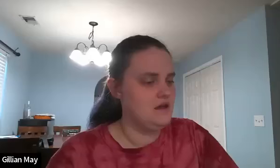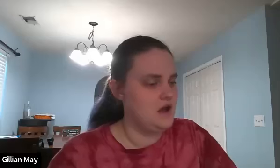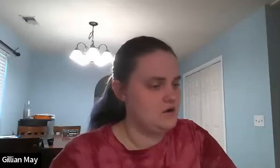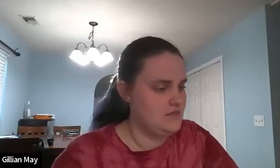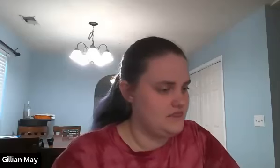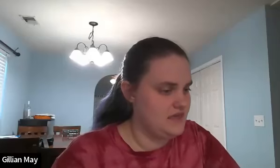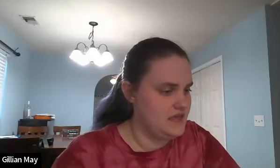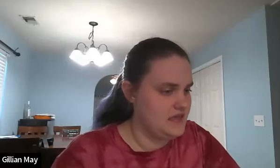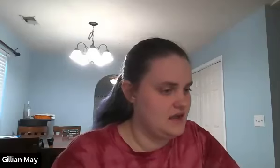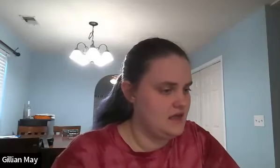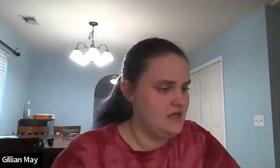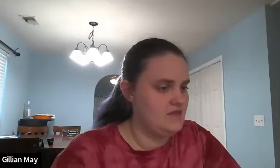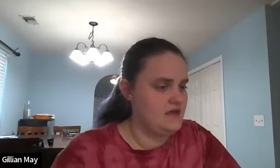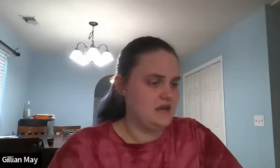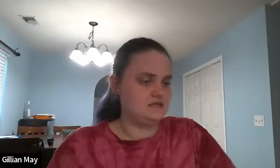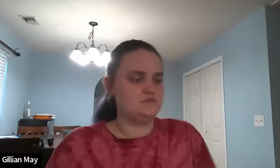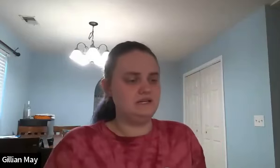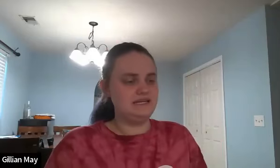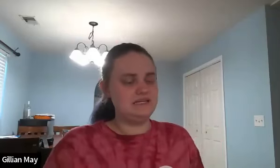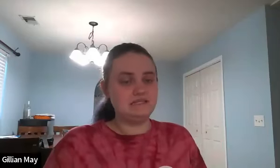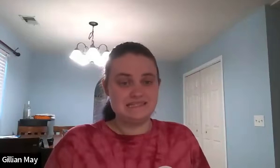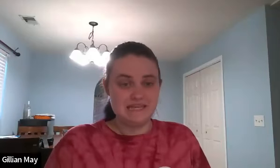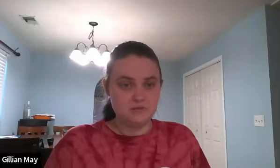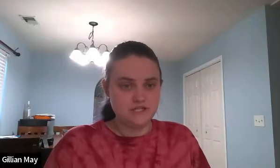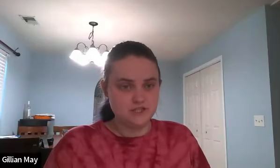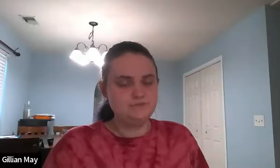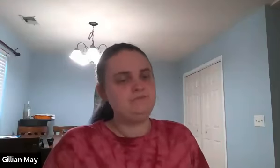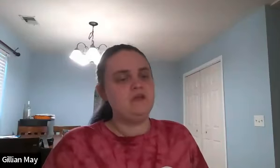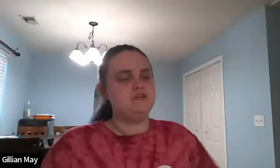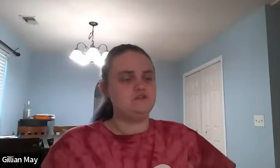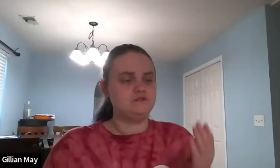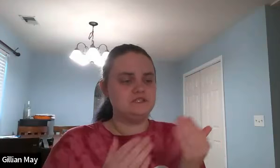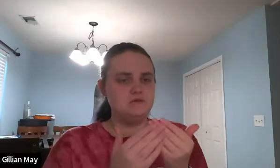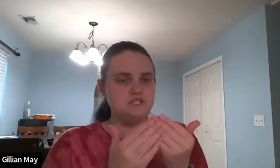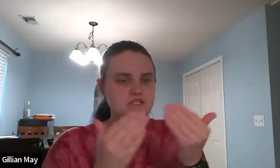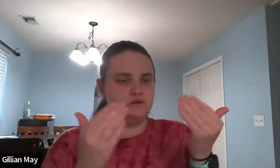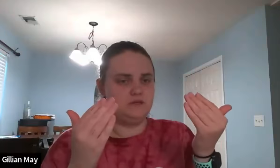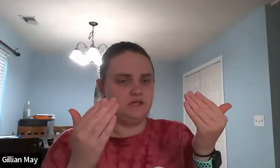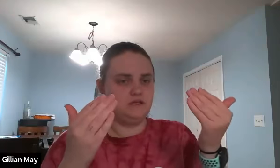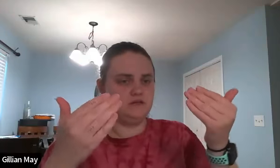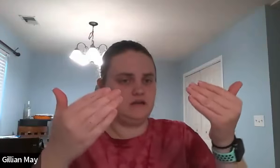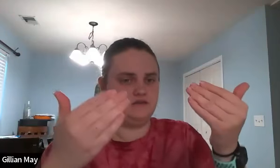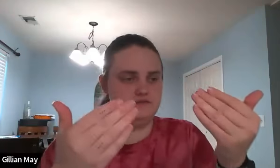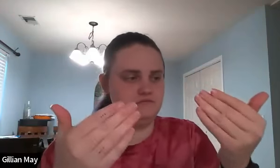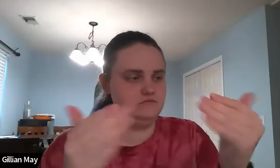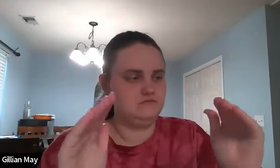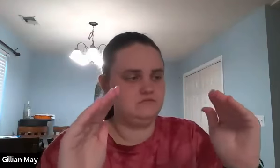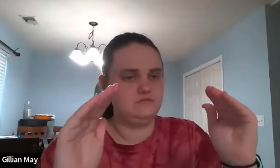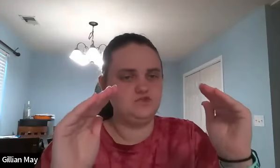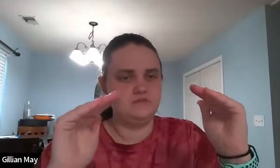All right, then the next one is sandwich. So for sandwich, it's going to be, you're going to have, I'm trying to figure out